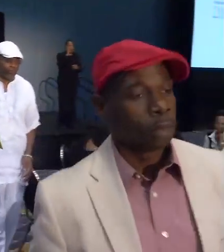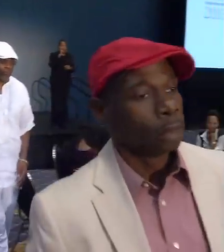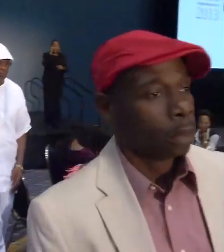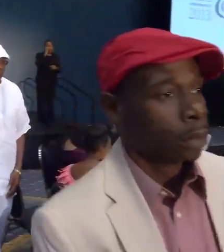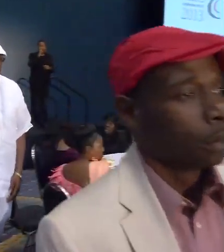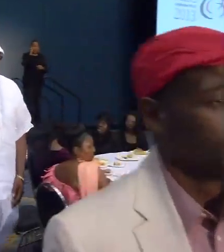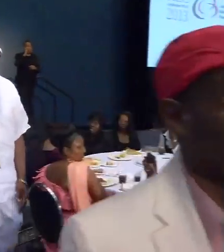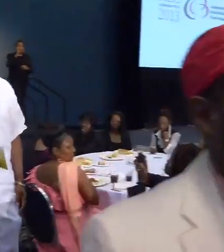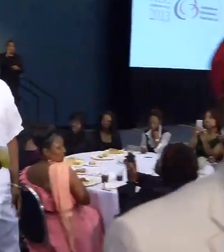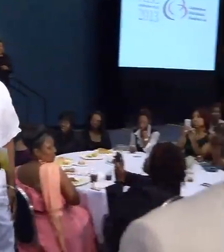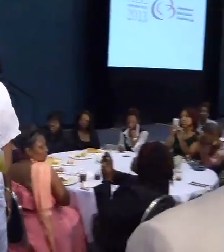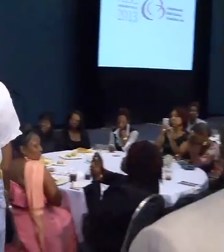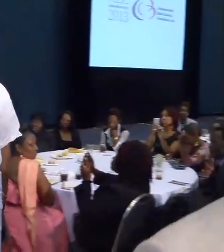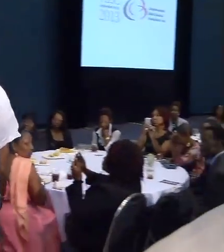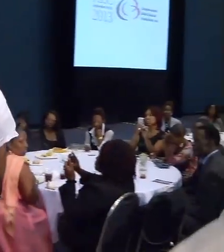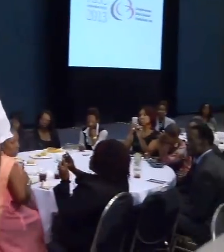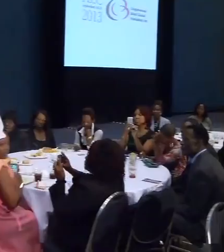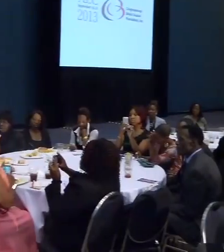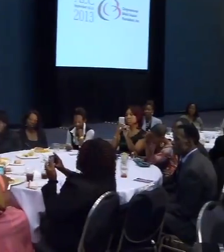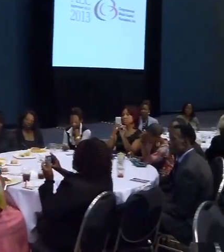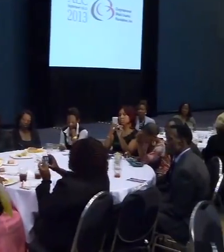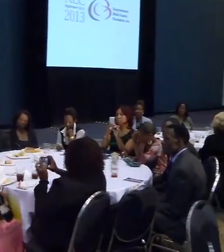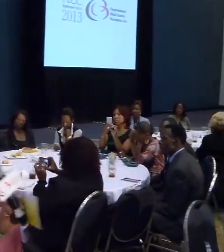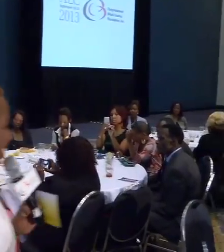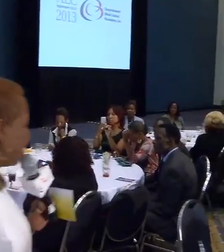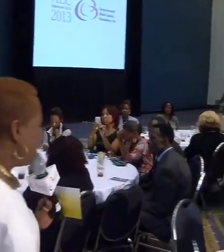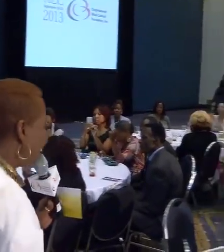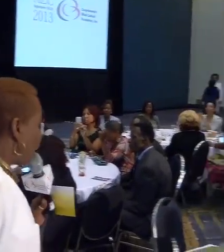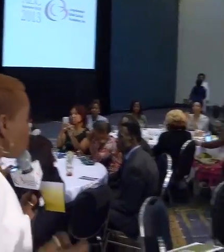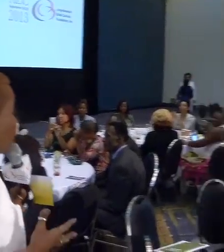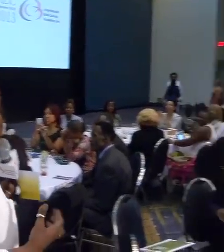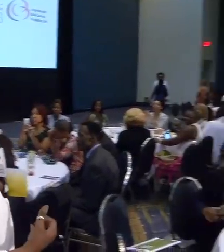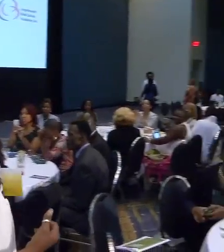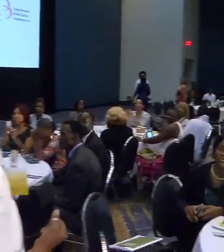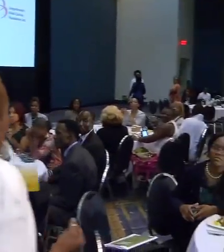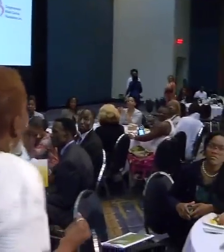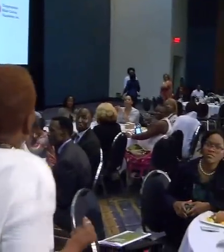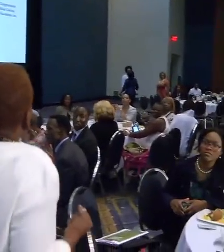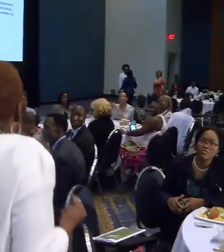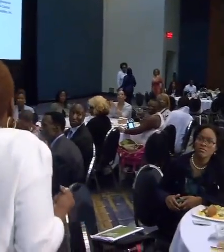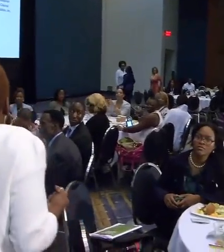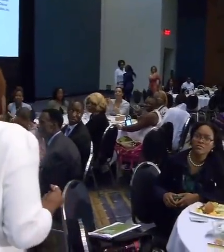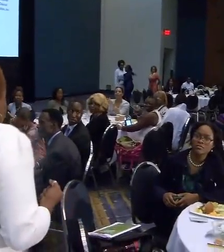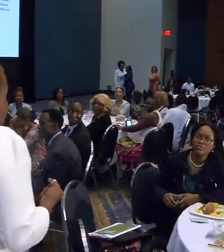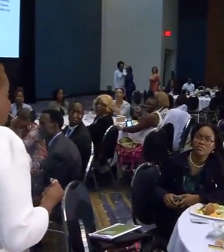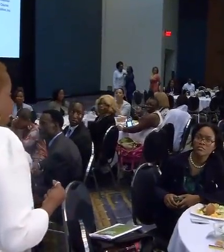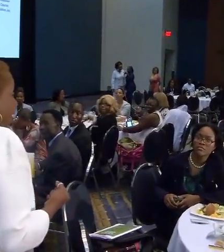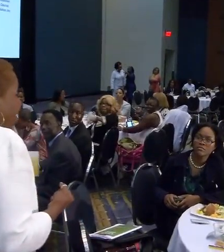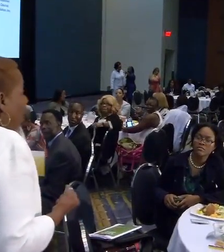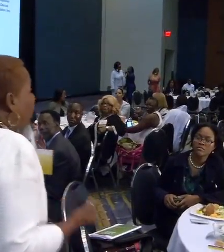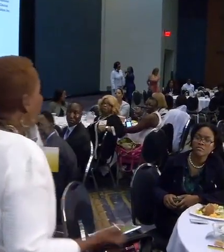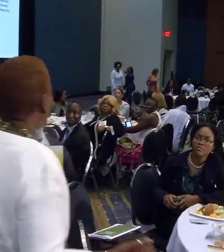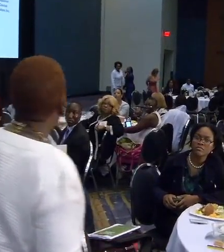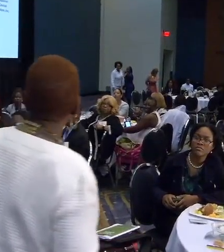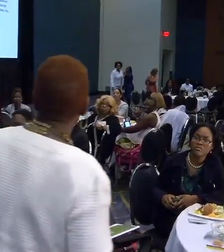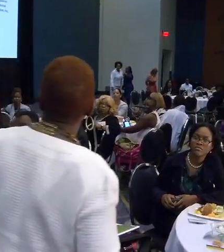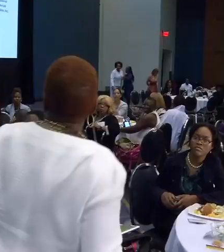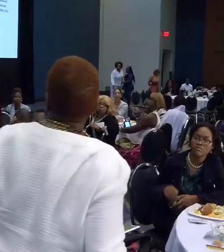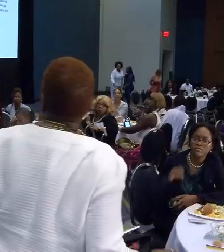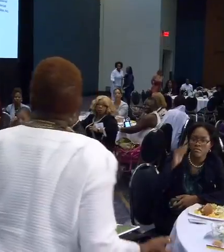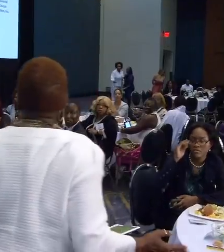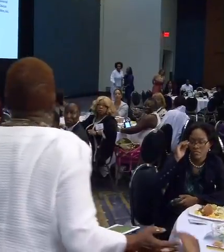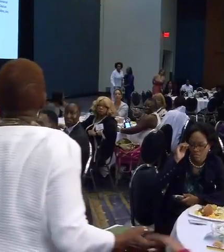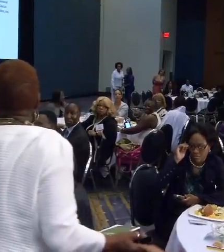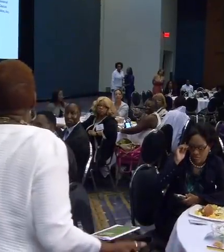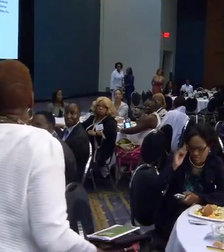be amazed at the things that life is going to do through you. It's when we're holding on afraid that we don't have enough,